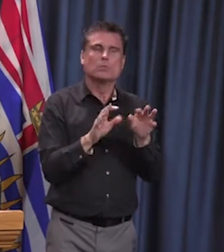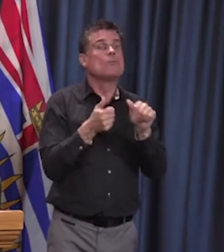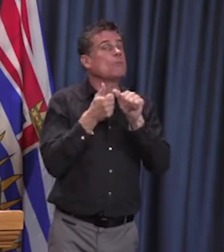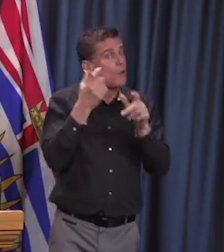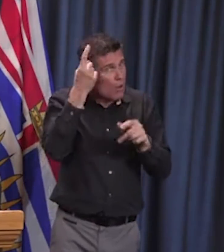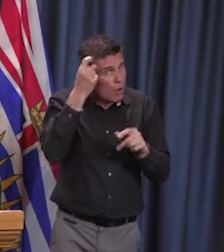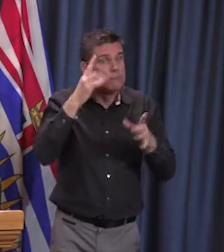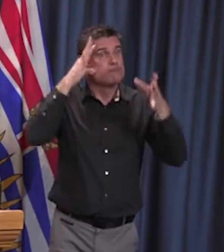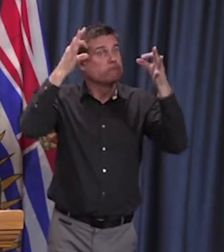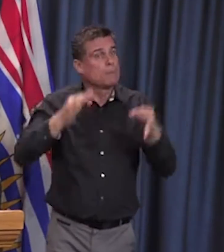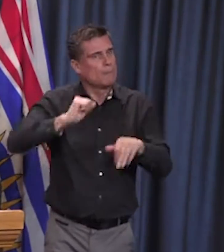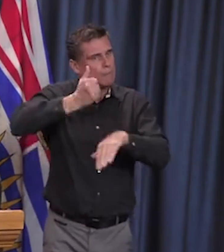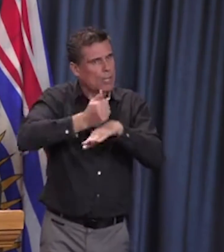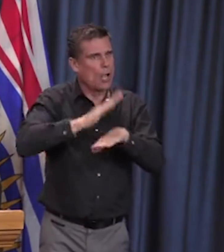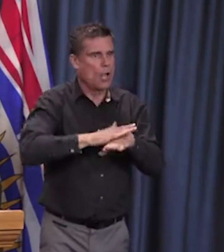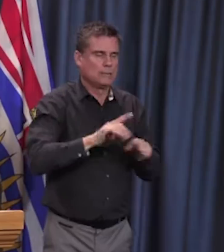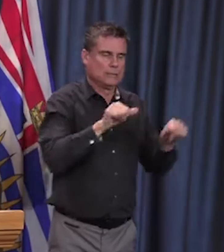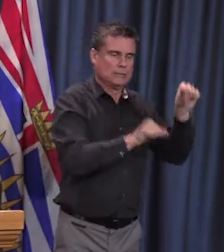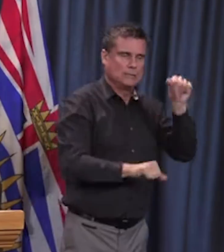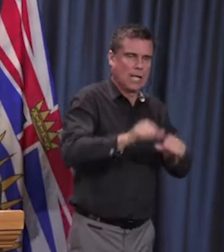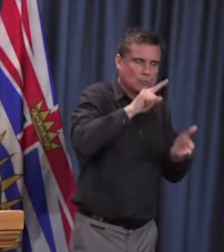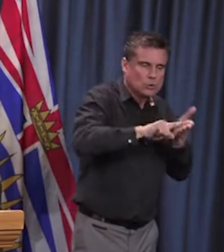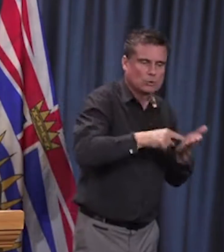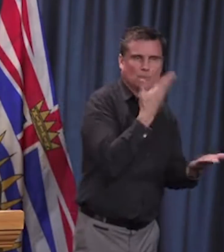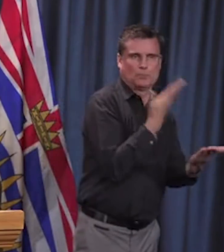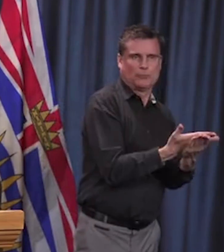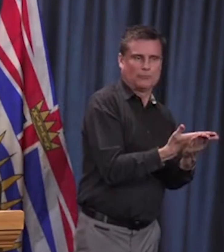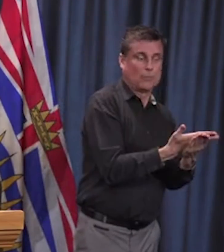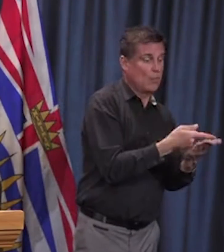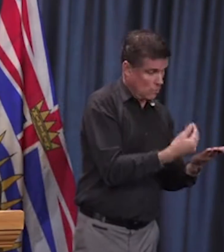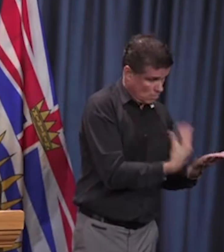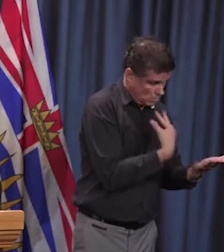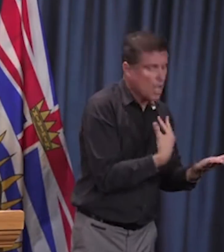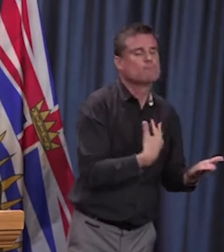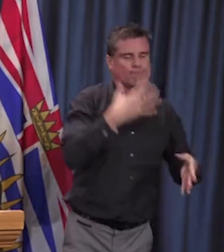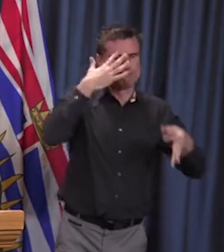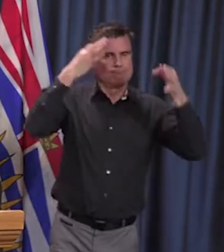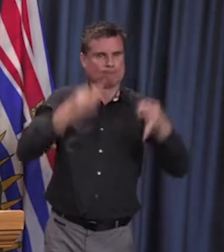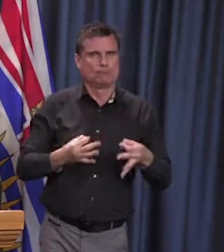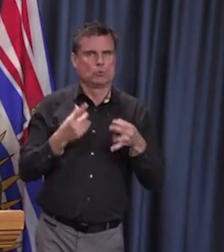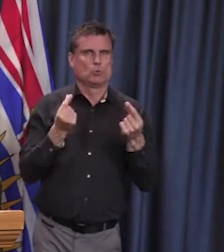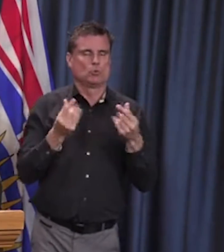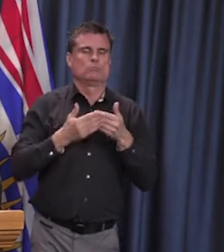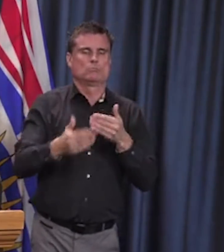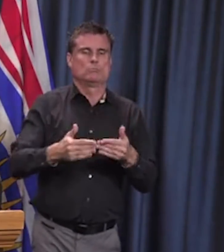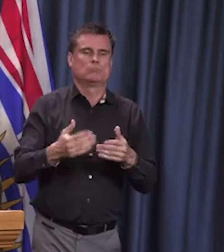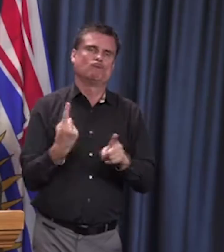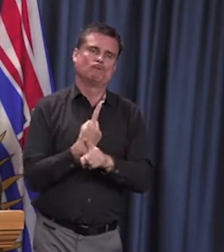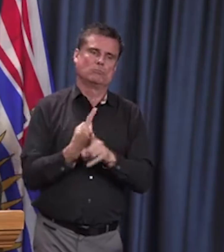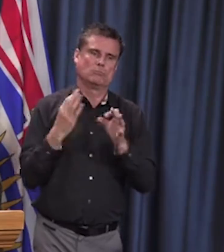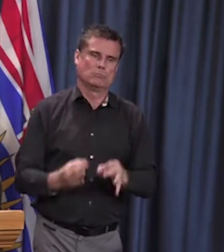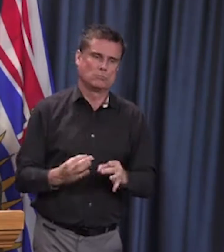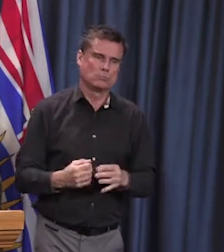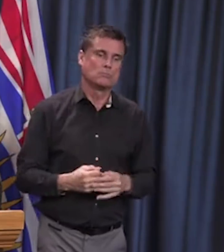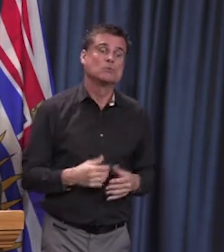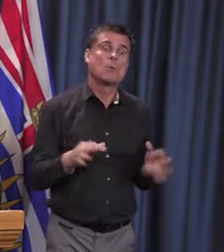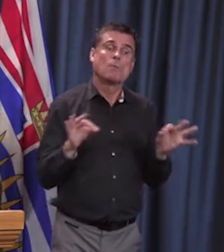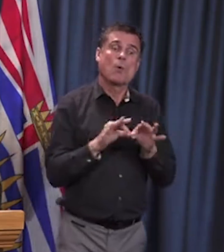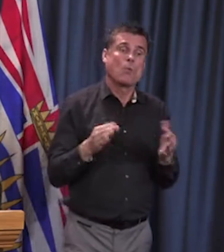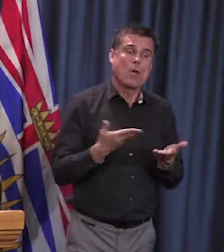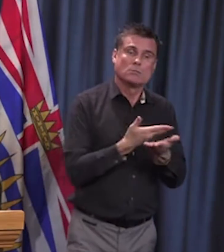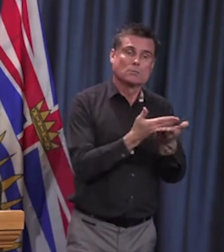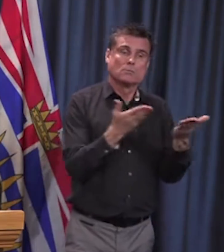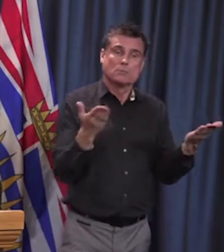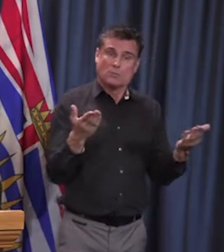down, but we need to make sure we're doing it in a way that makes sense. One thing we've already been working on is WorkSafe BC is working with